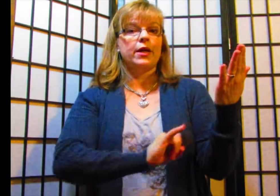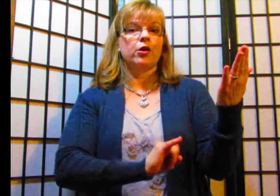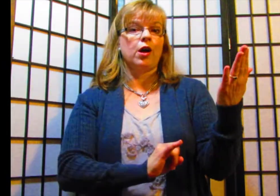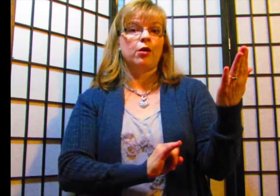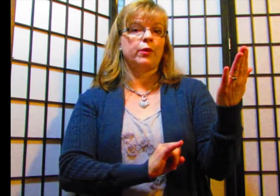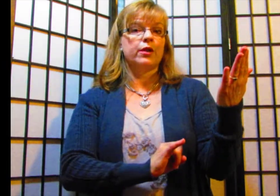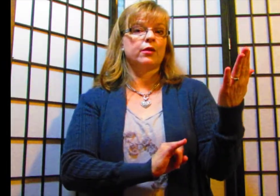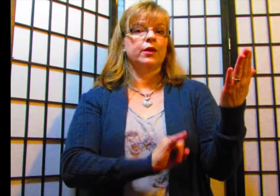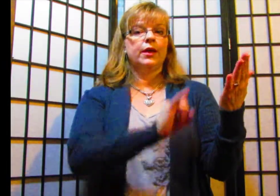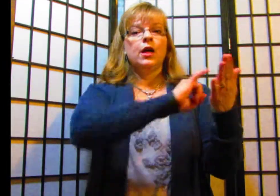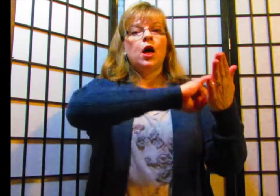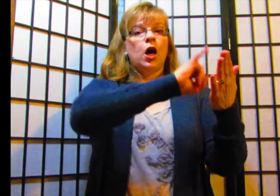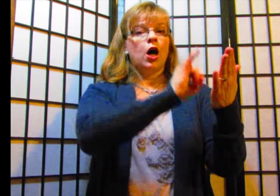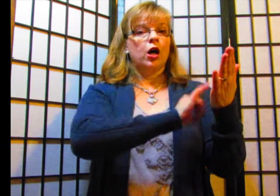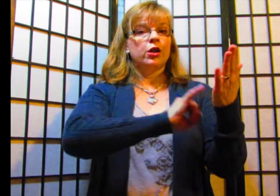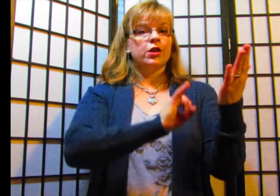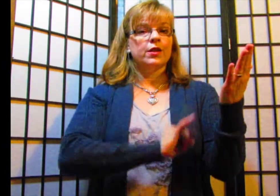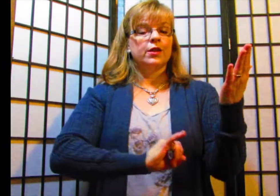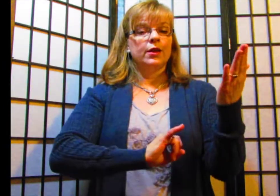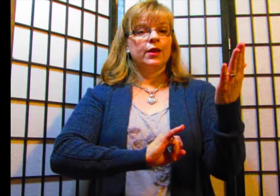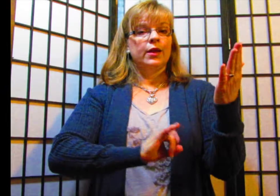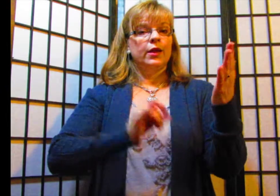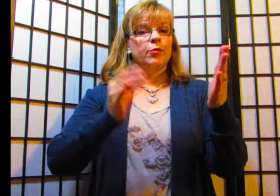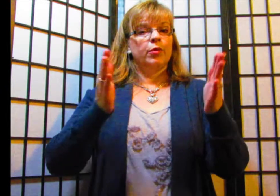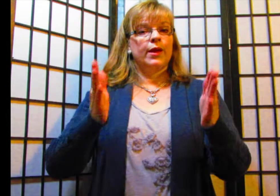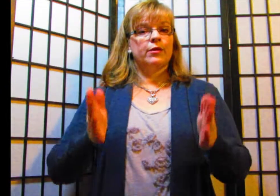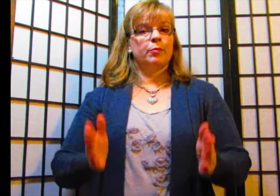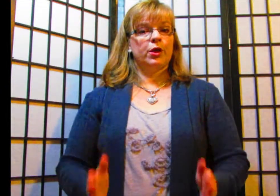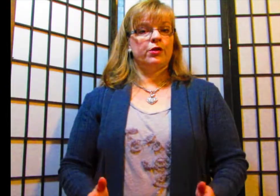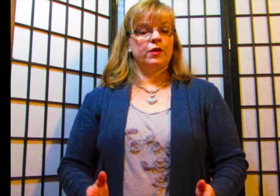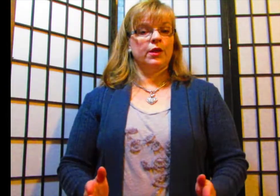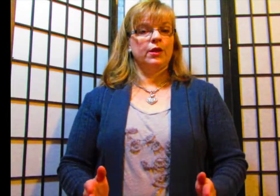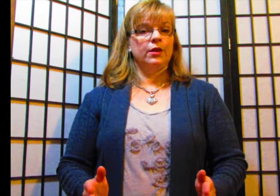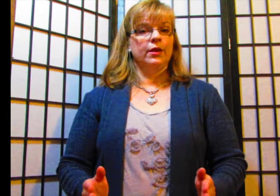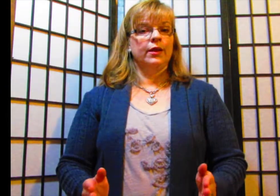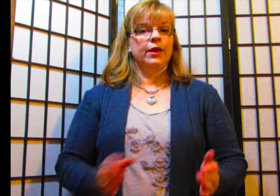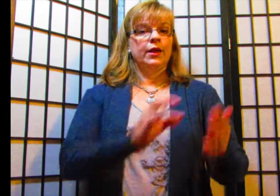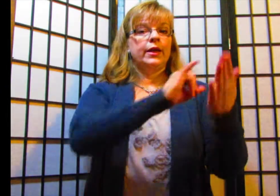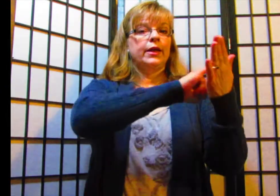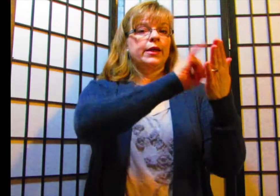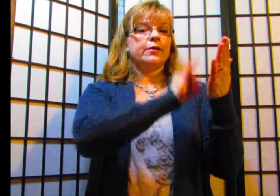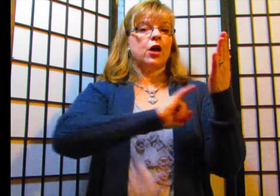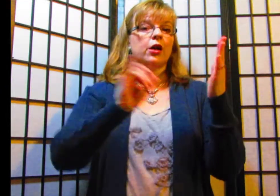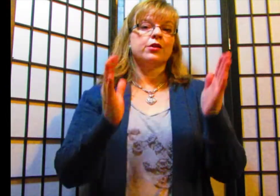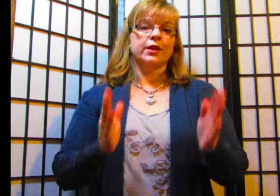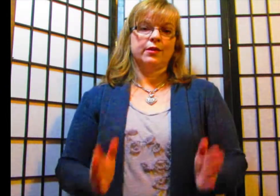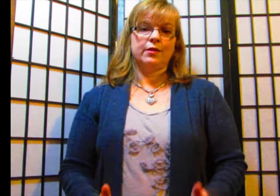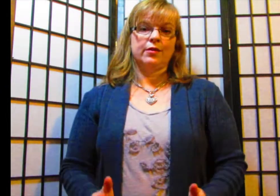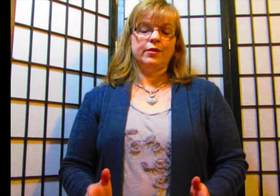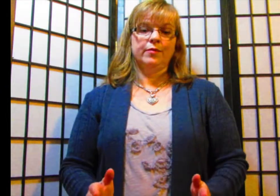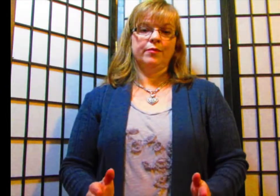our art with. Art plus person is artist.